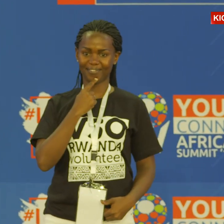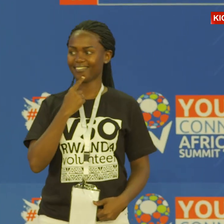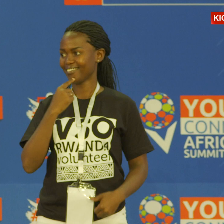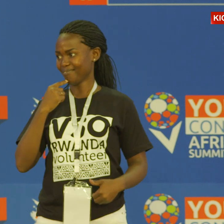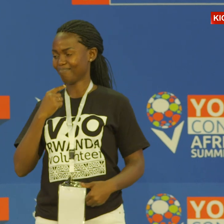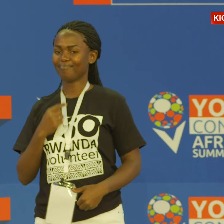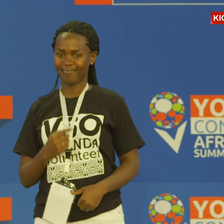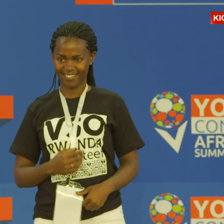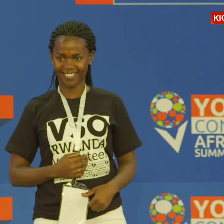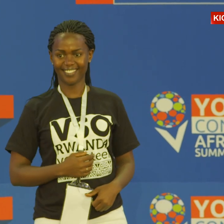are deaf.